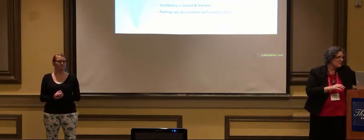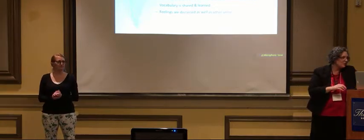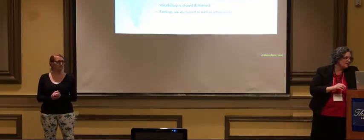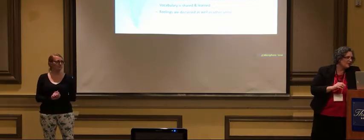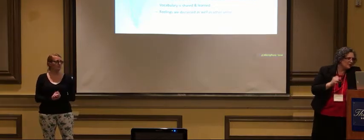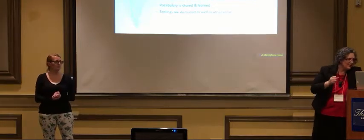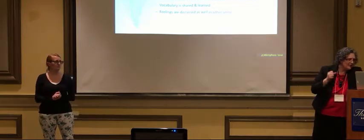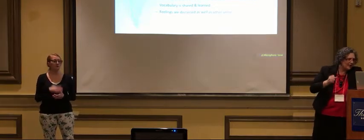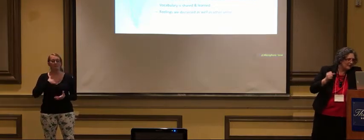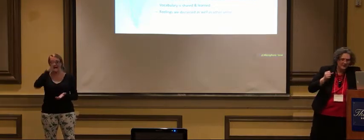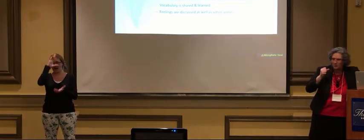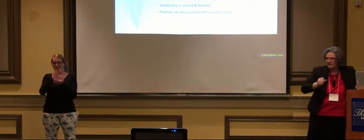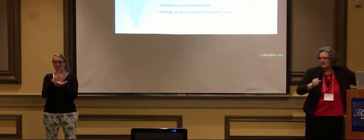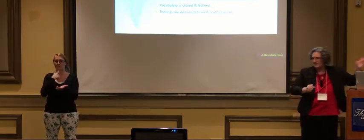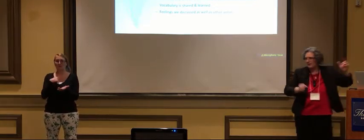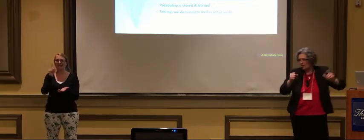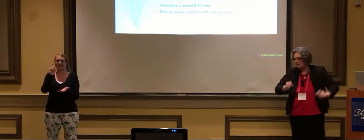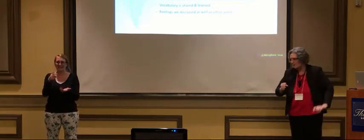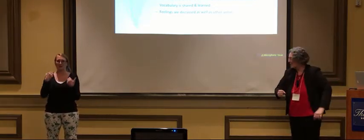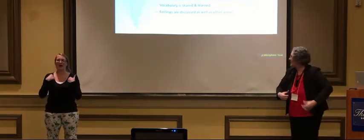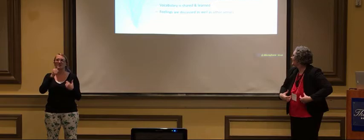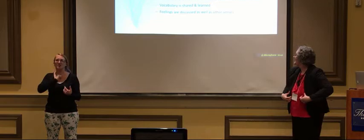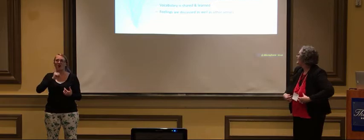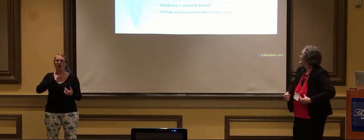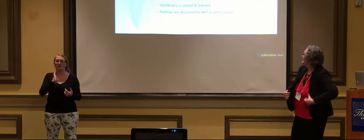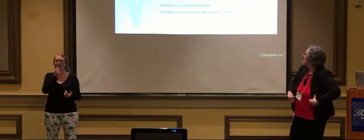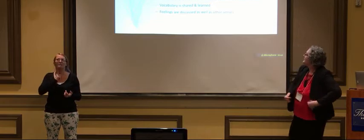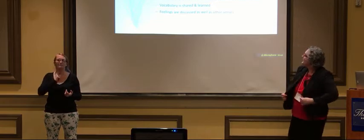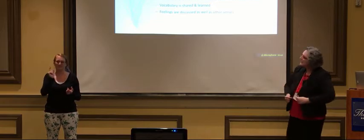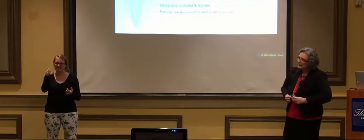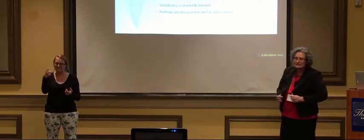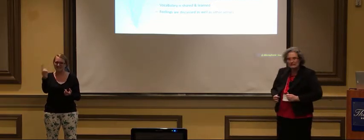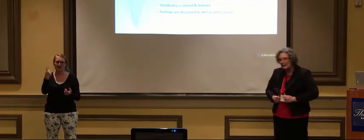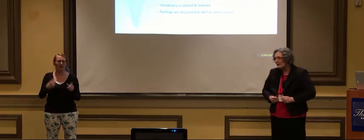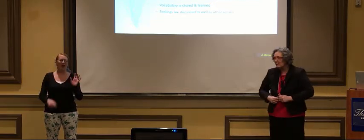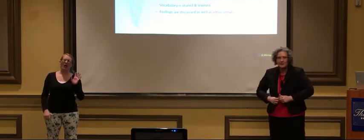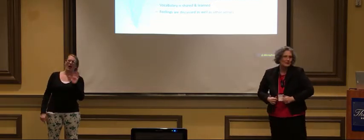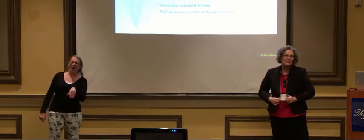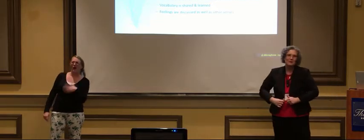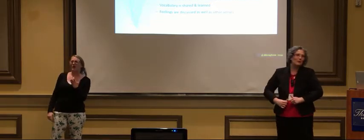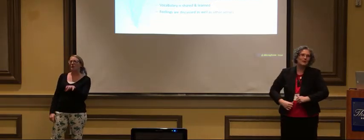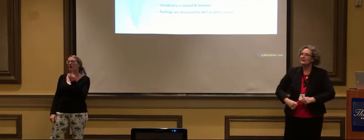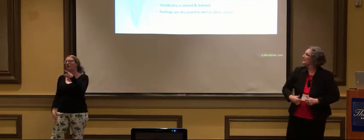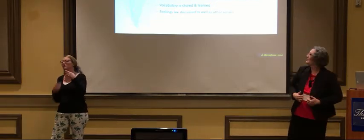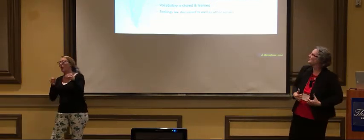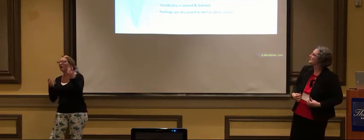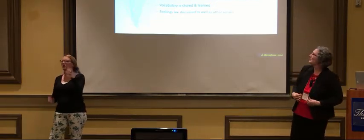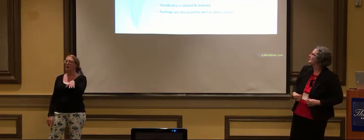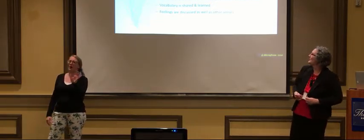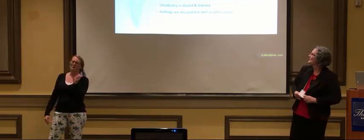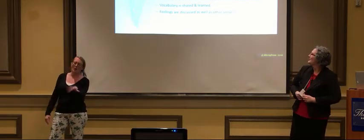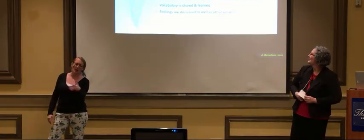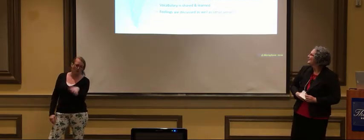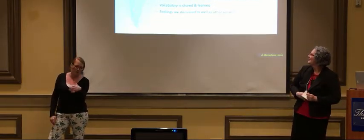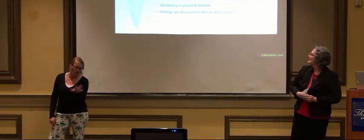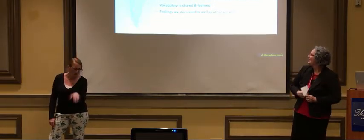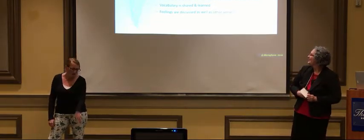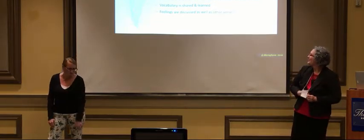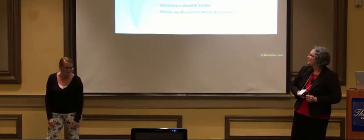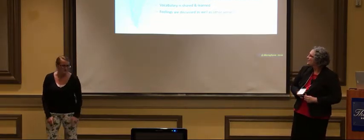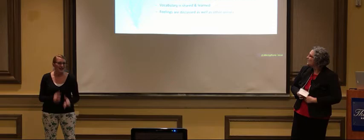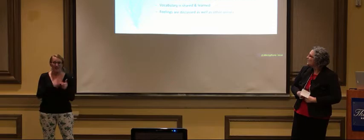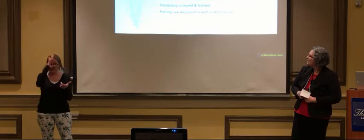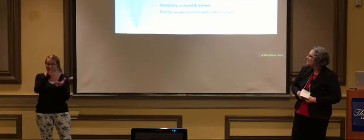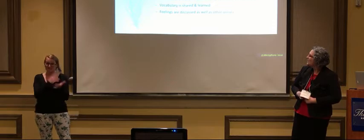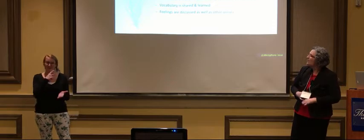My husband told me, you need to get a suppressant, a cough suppressant. And I was like, I don't know, I don't want to go to the store. I don't want to go to the store. And